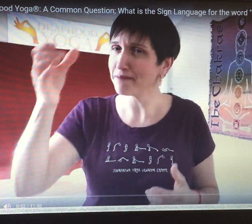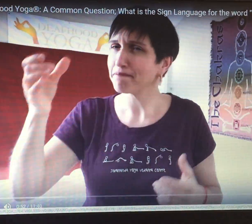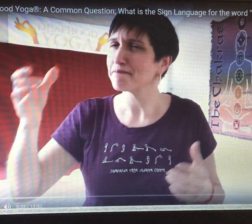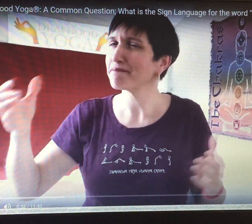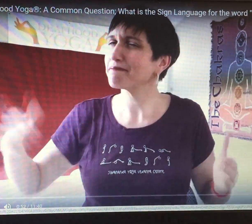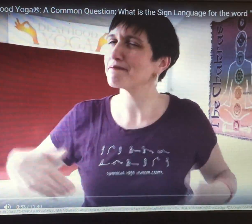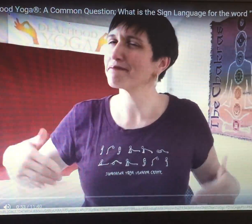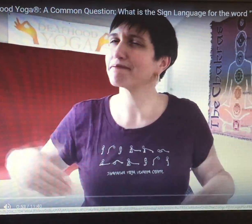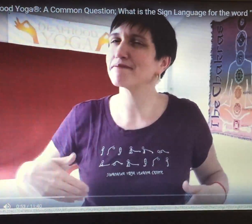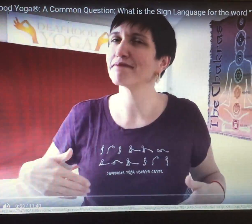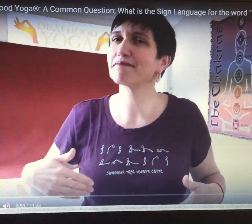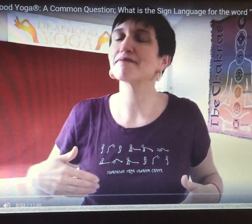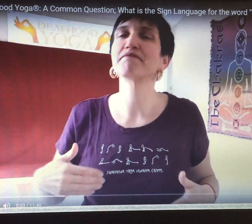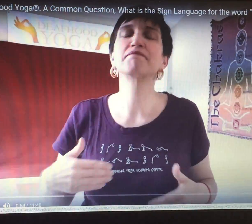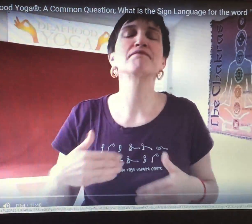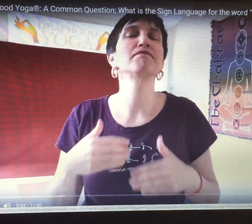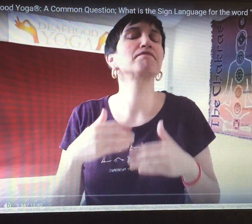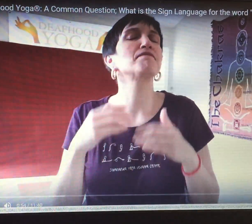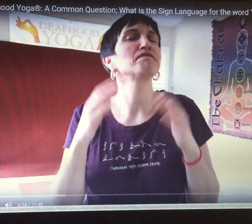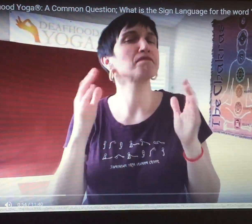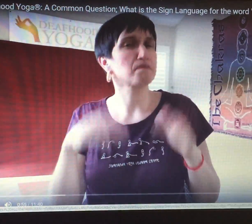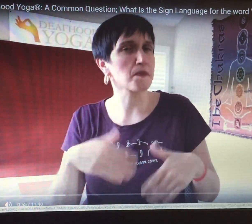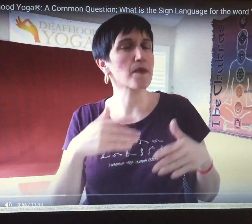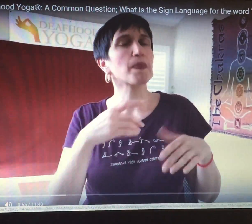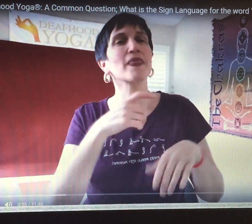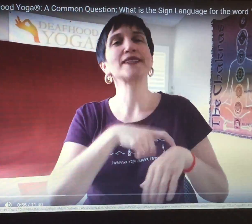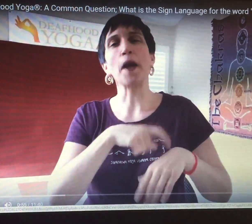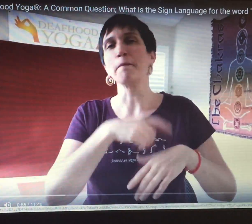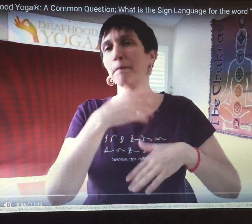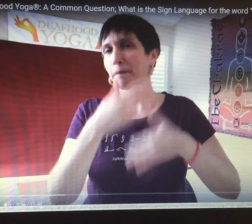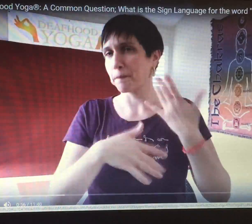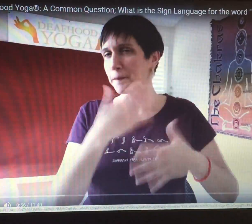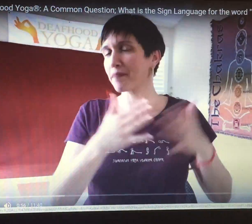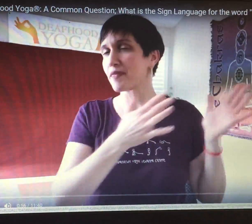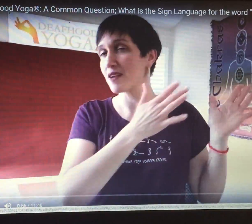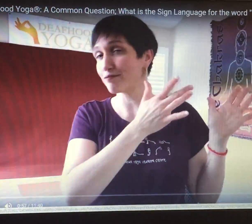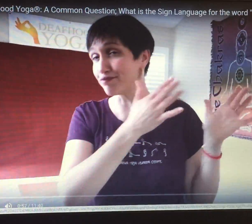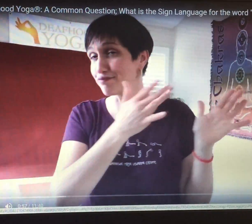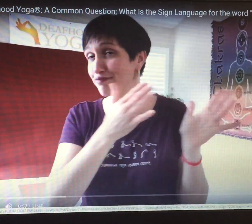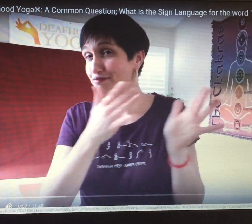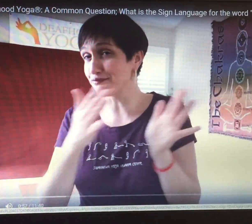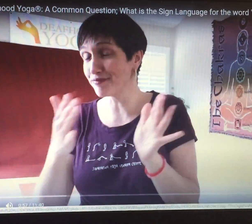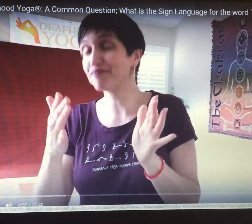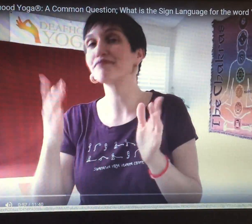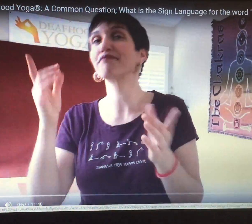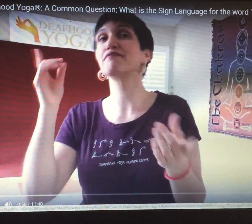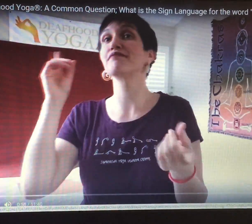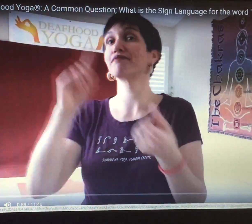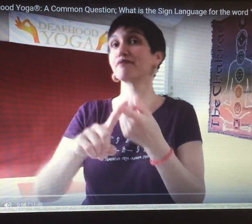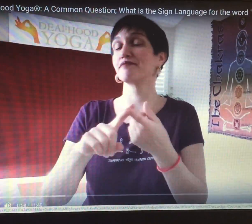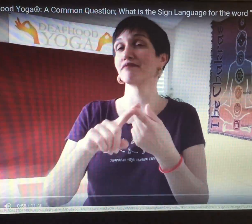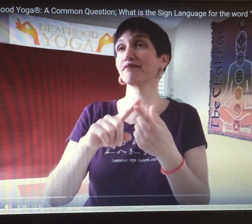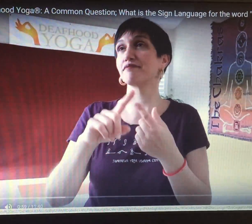really match the concept or understanding of yoga? But as time went on,